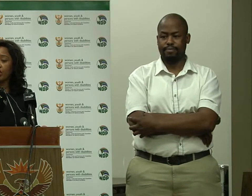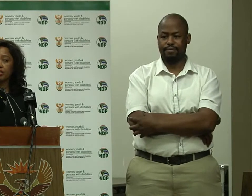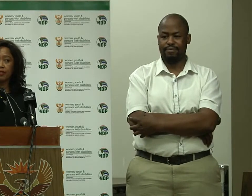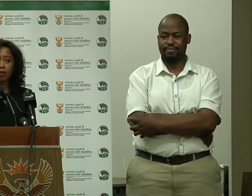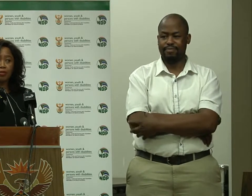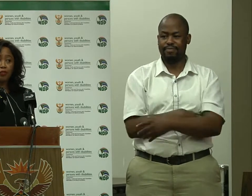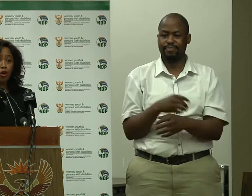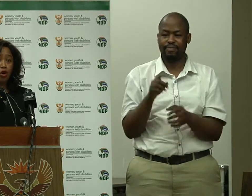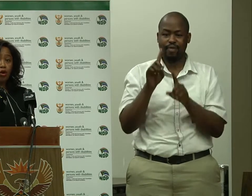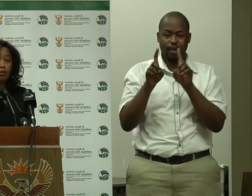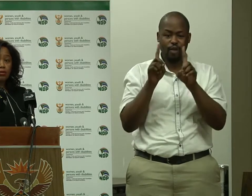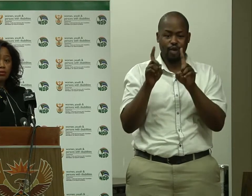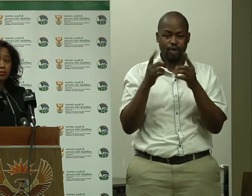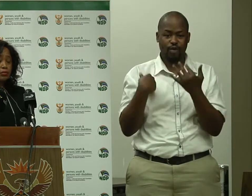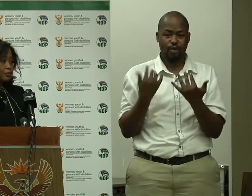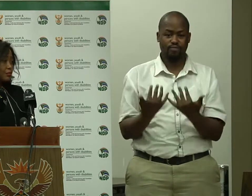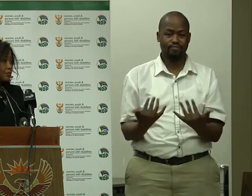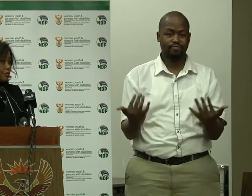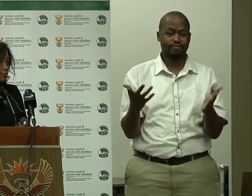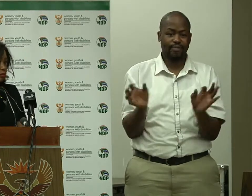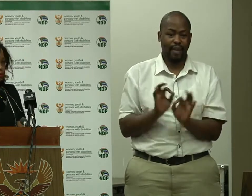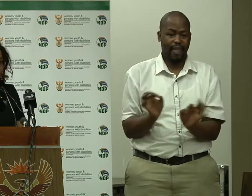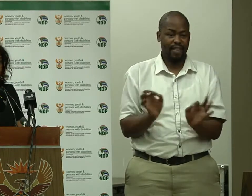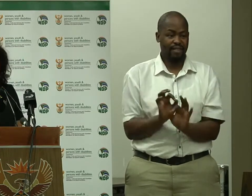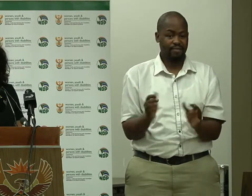Any question from the floor?